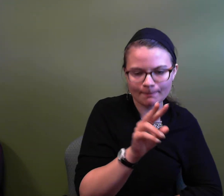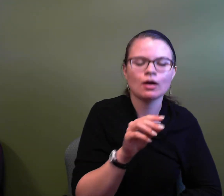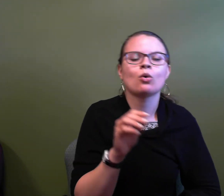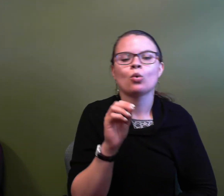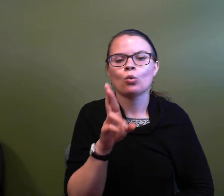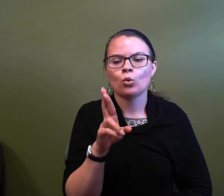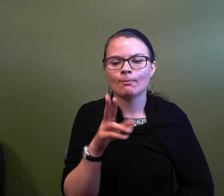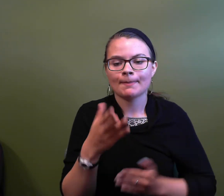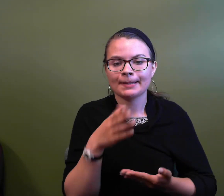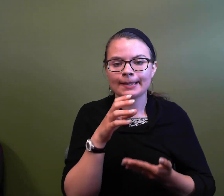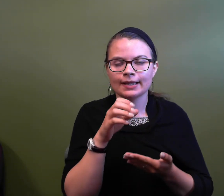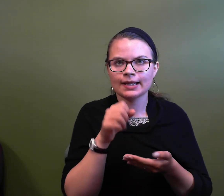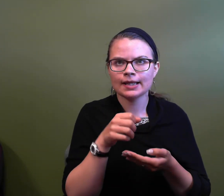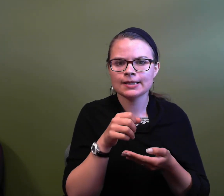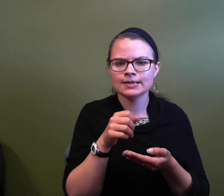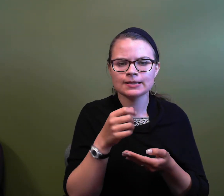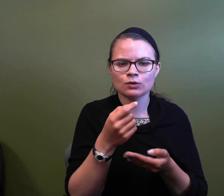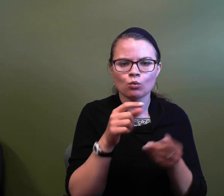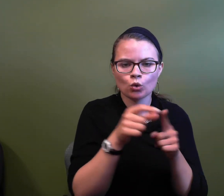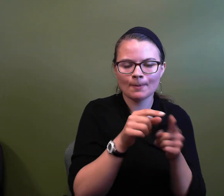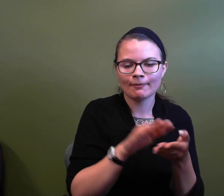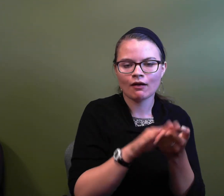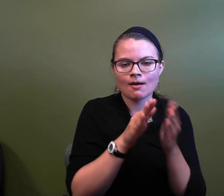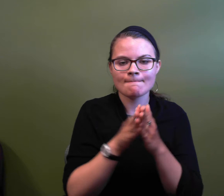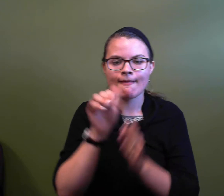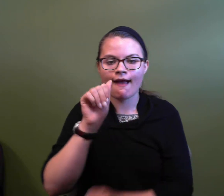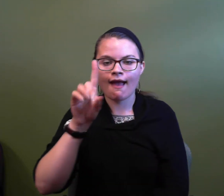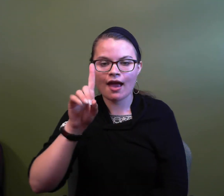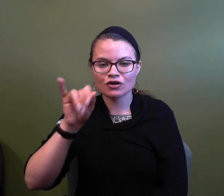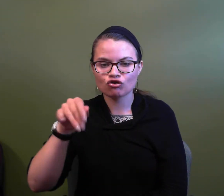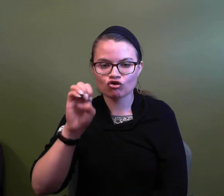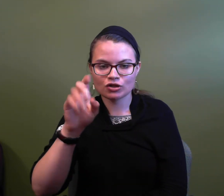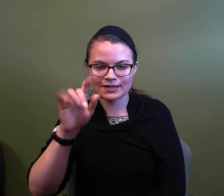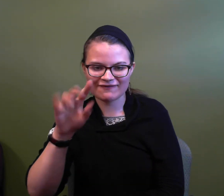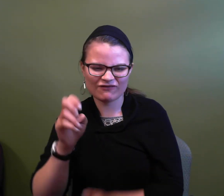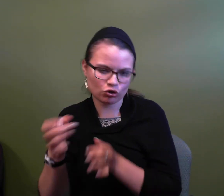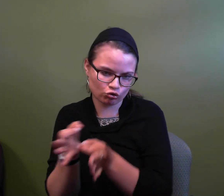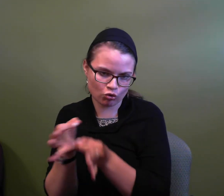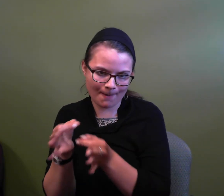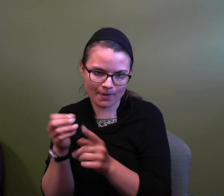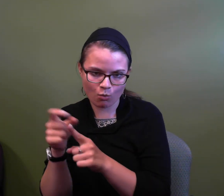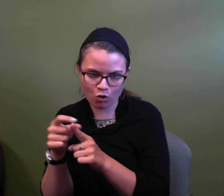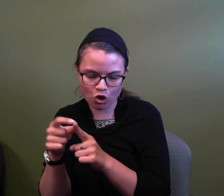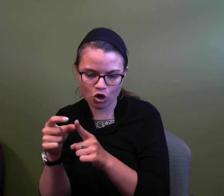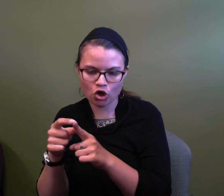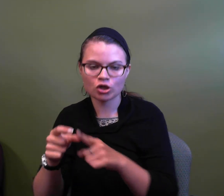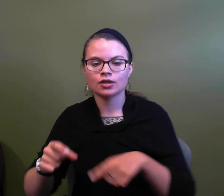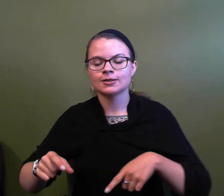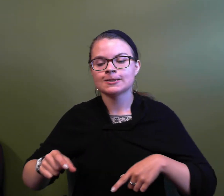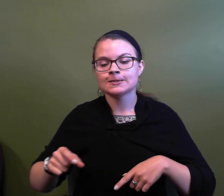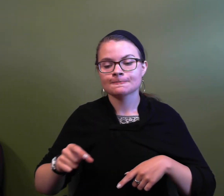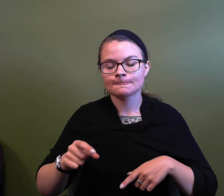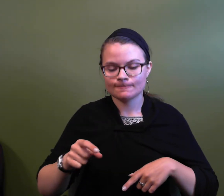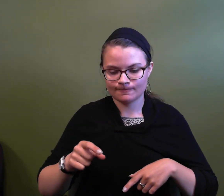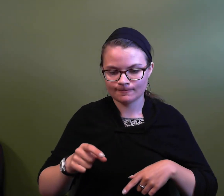for example, you're talking about technology, which is a noun, you could change this into the adjective form, which is